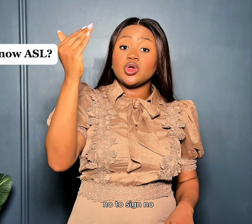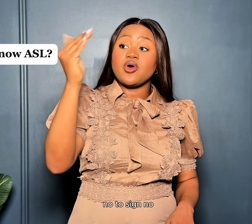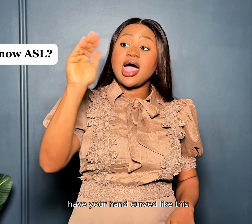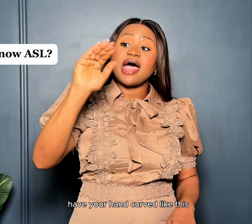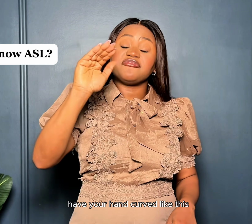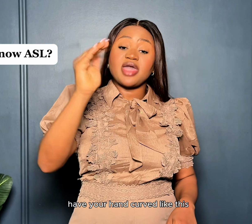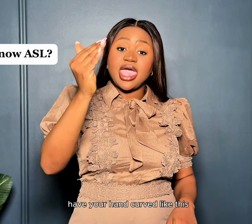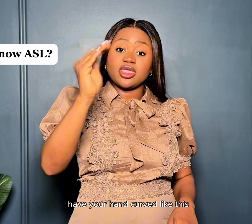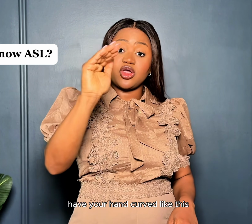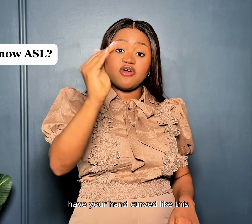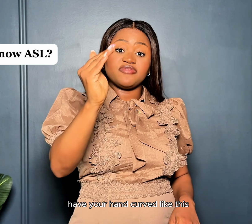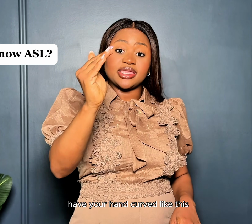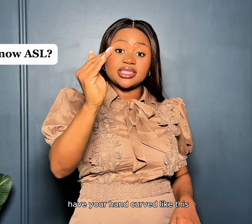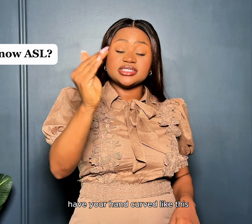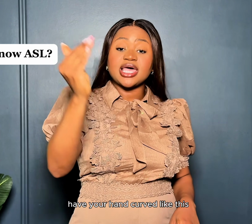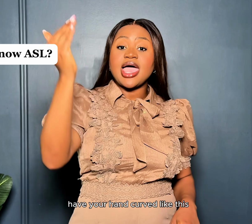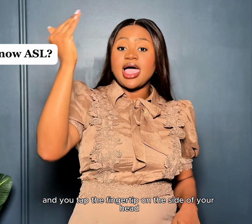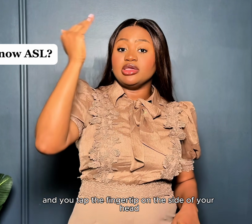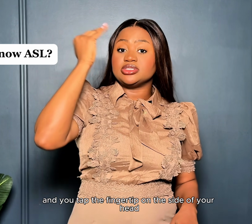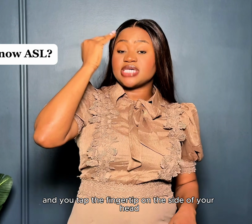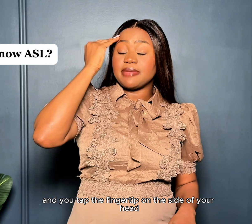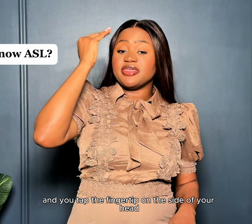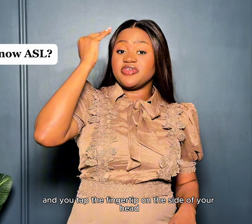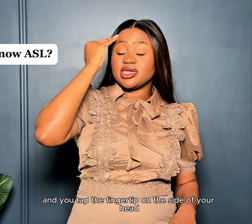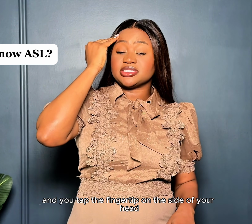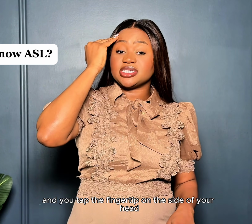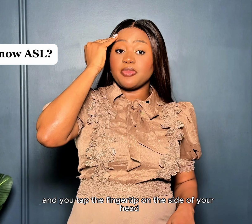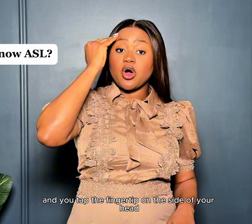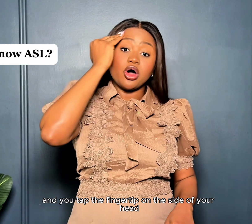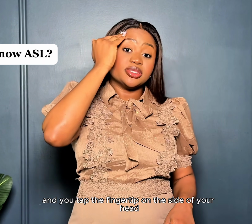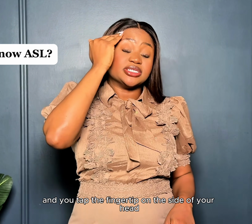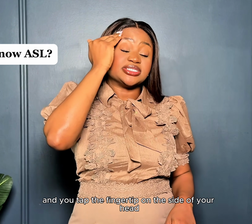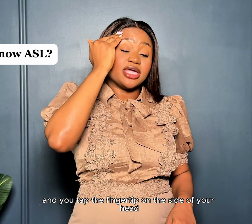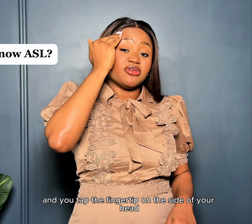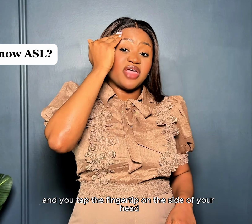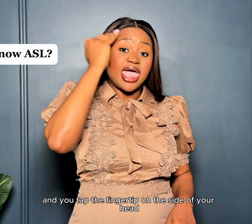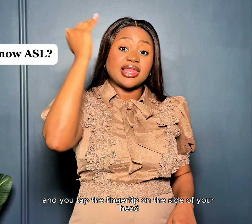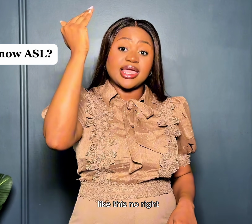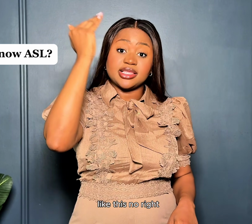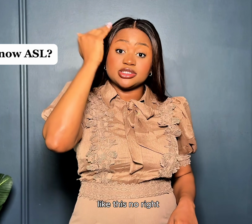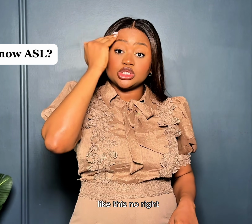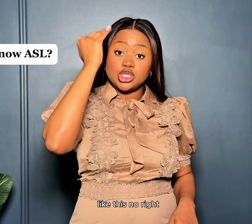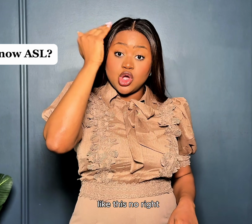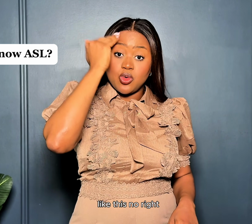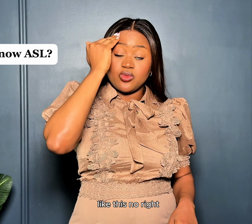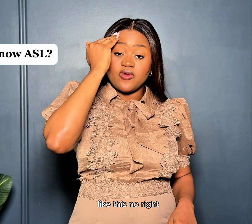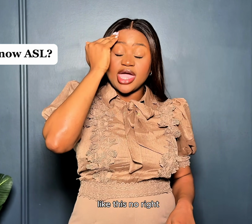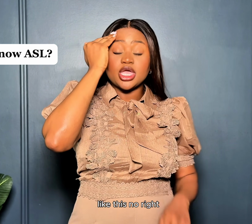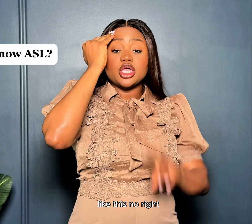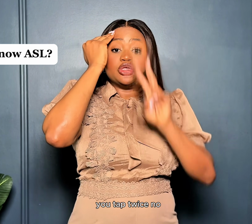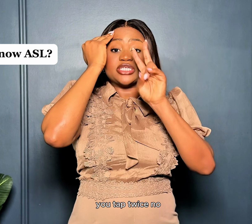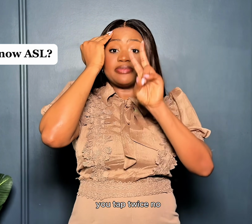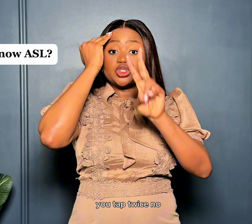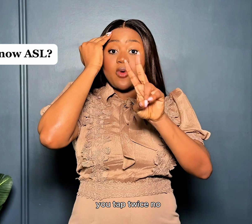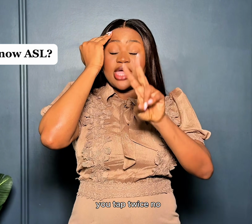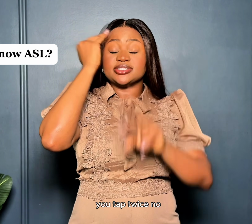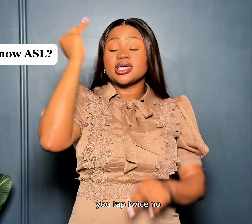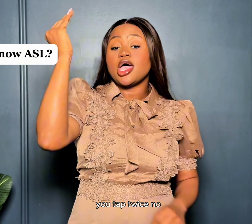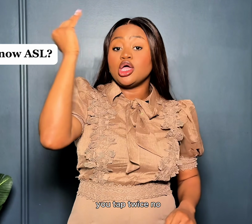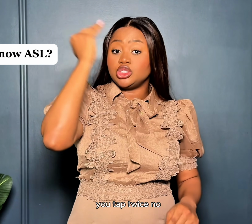no, have your hand curved like this and you tap the fingertip on the side of your head like this. No, right? You tap twice.